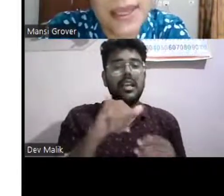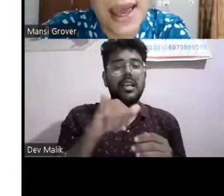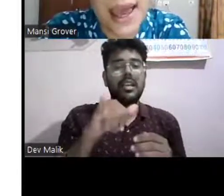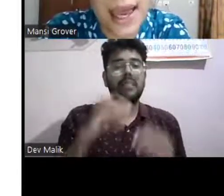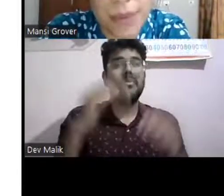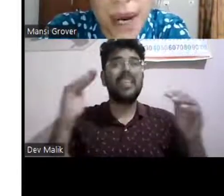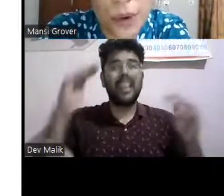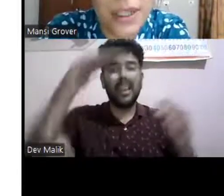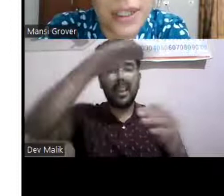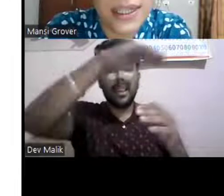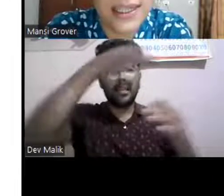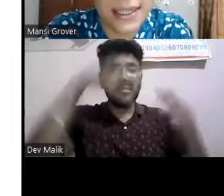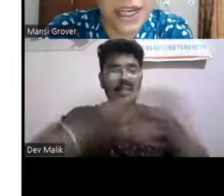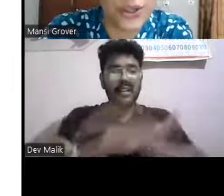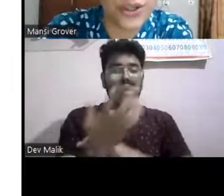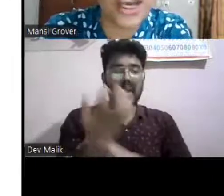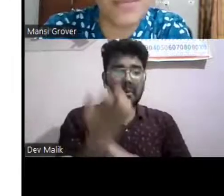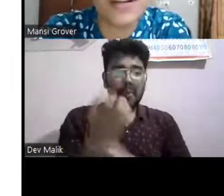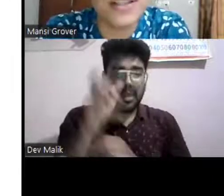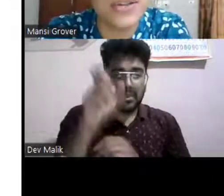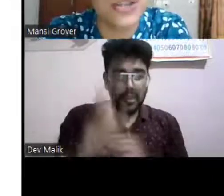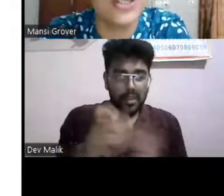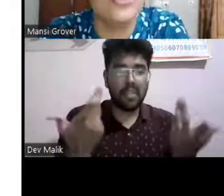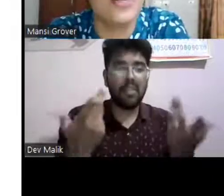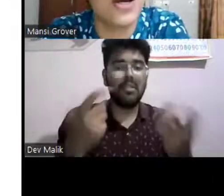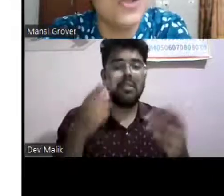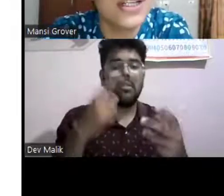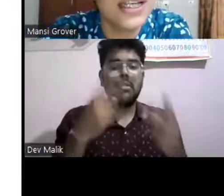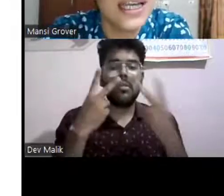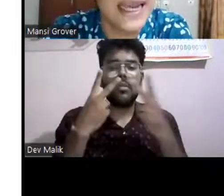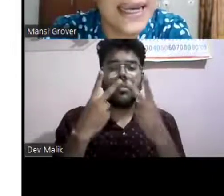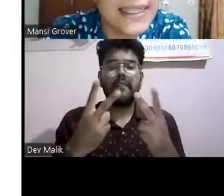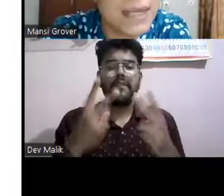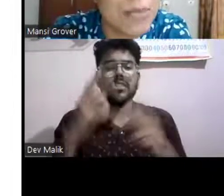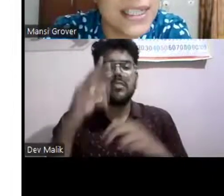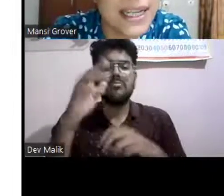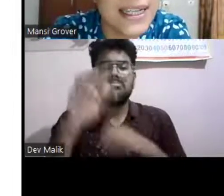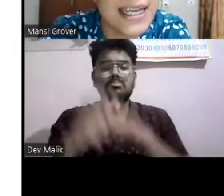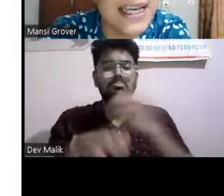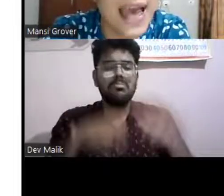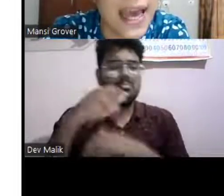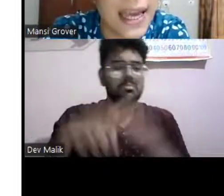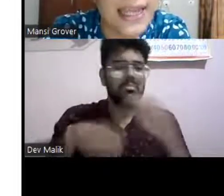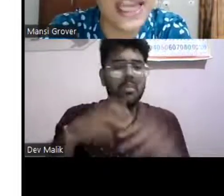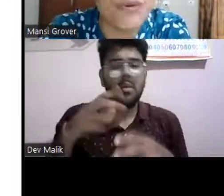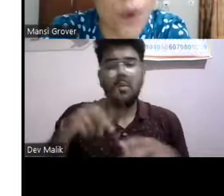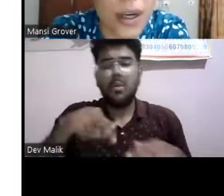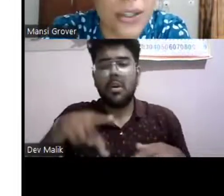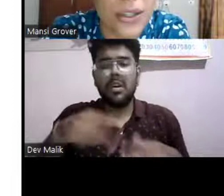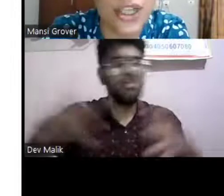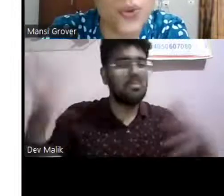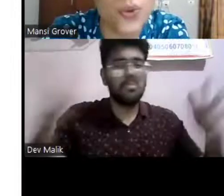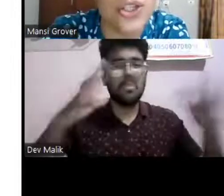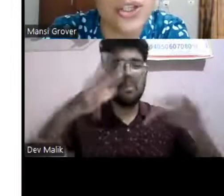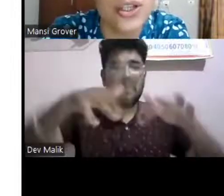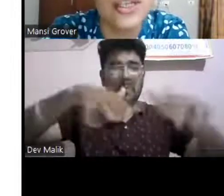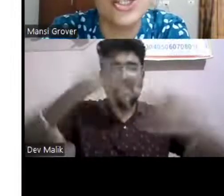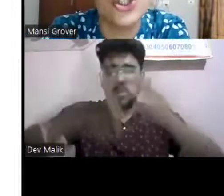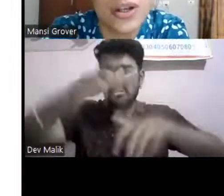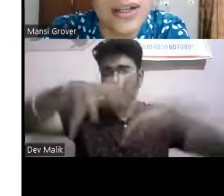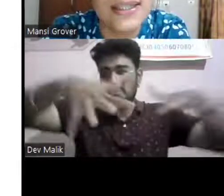unkempt, head bowed, stationary among the rushing crowd. Intermittently, an involuntary